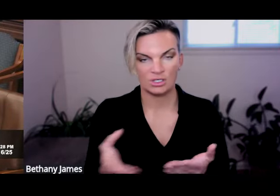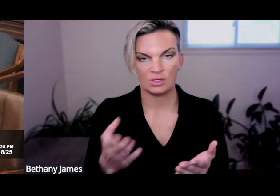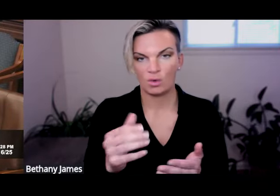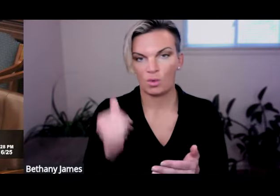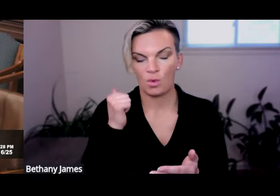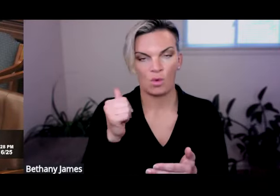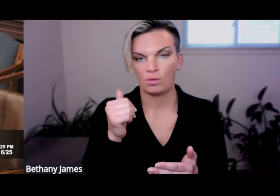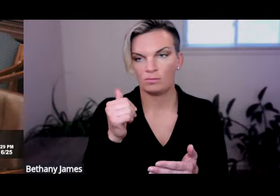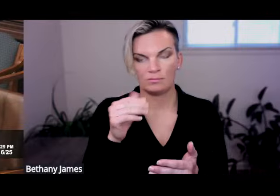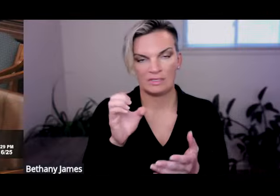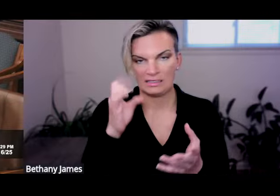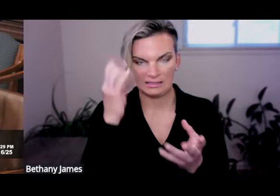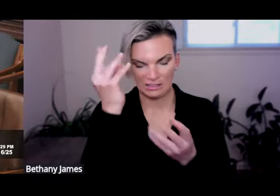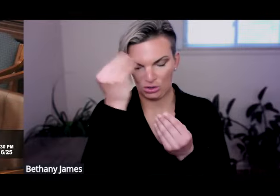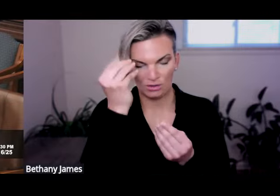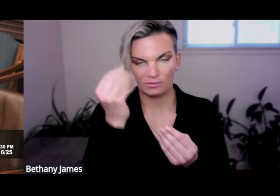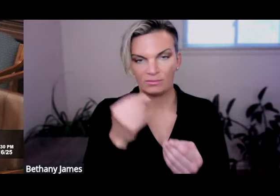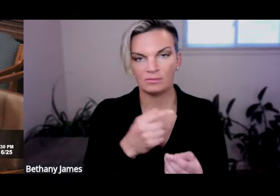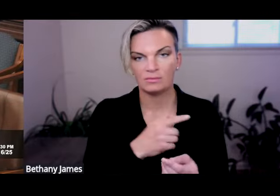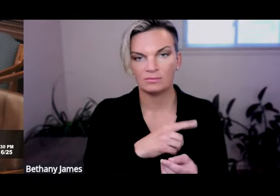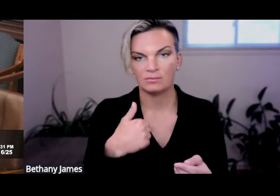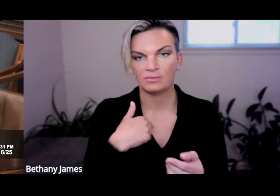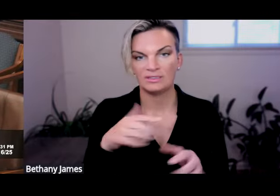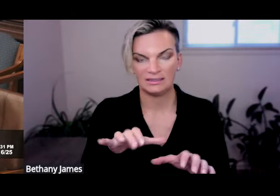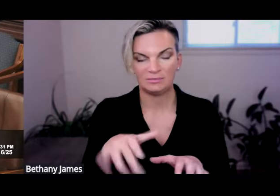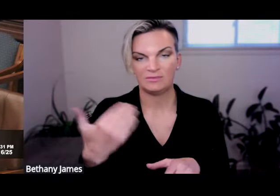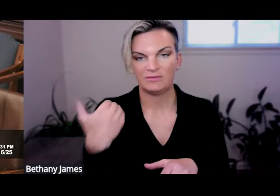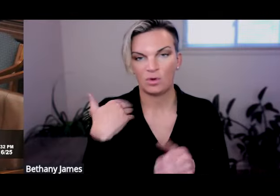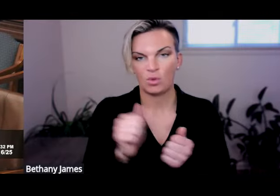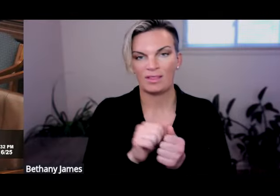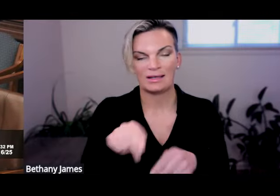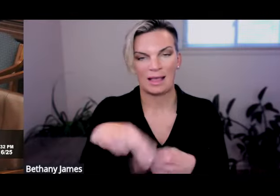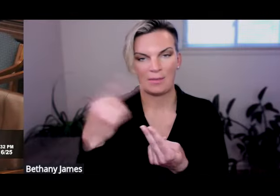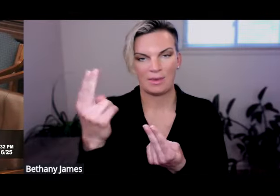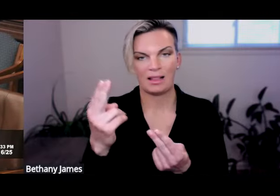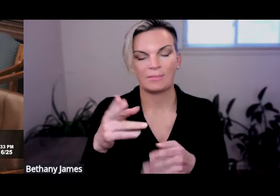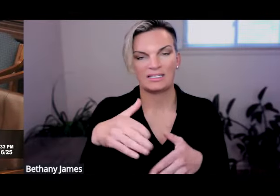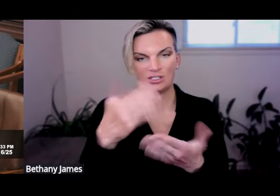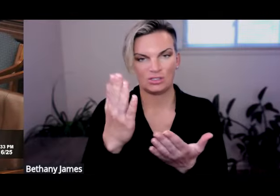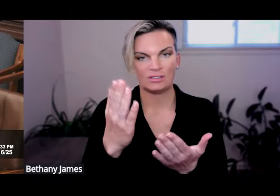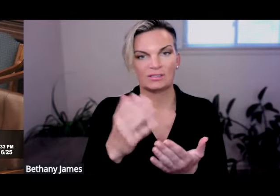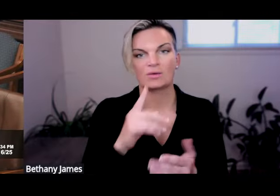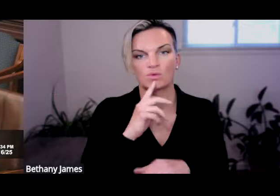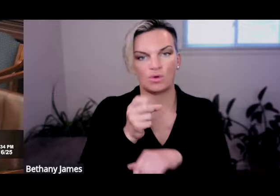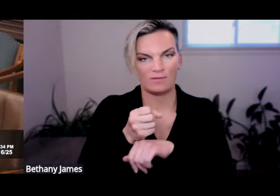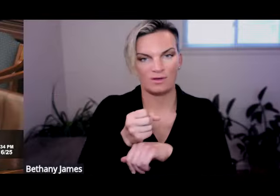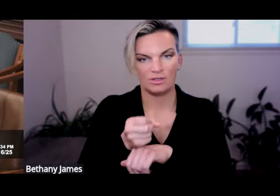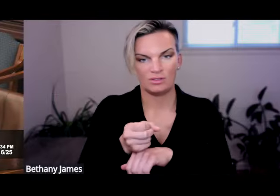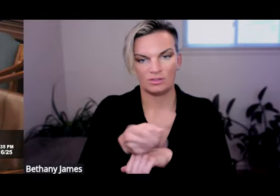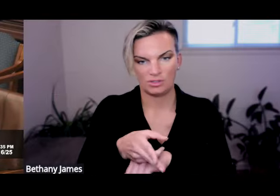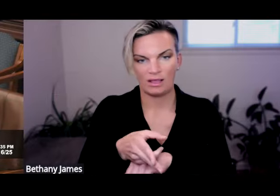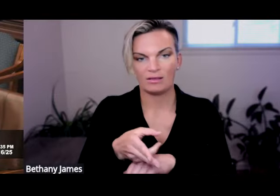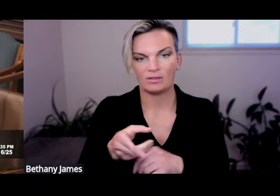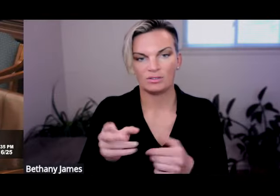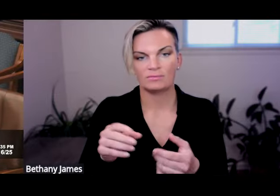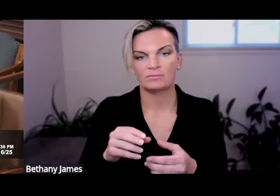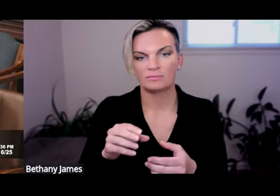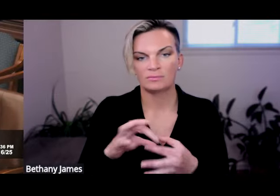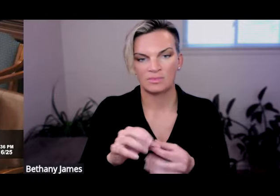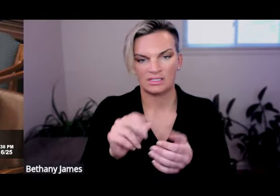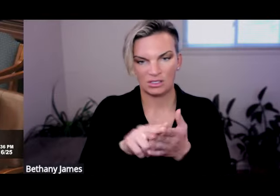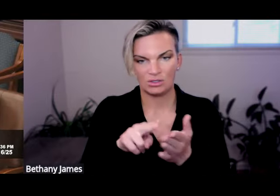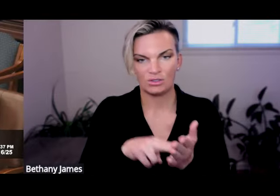considered. And when we dealt with this before with nominating petitions, it was over challenged signatures. We had to go back to be verified by one of